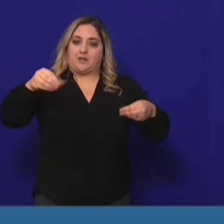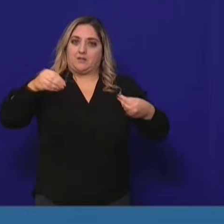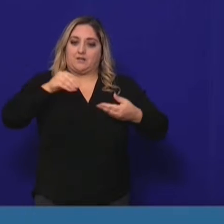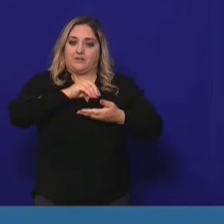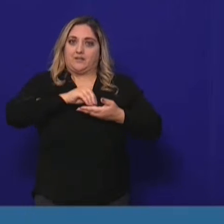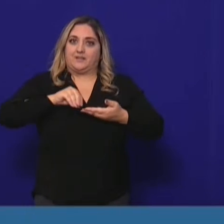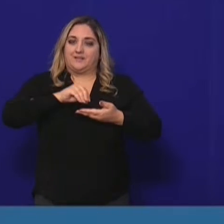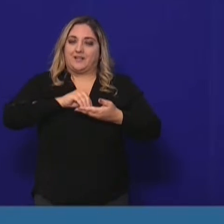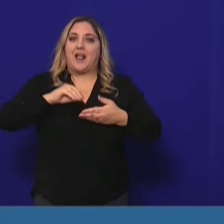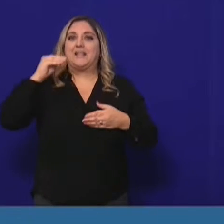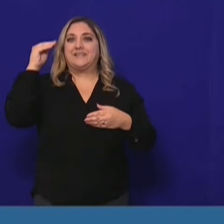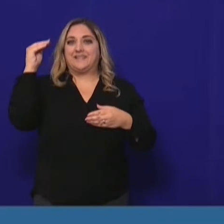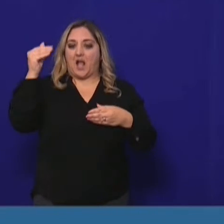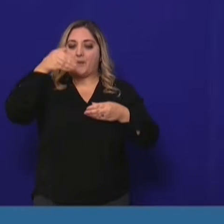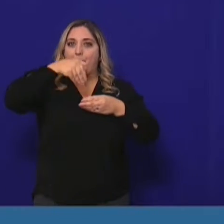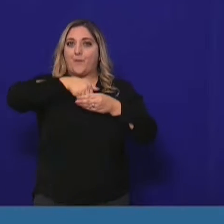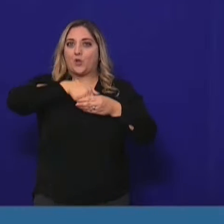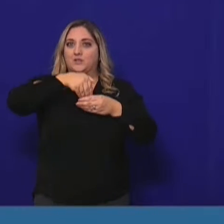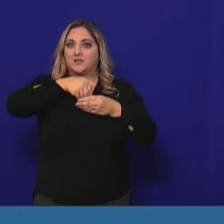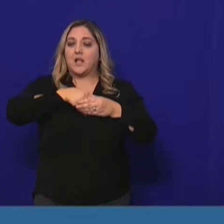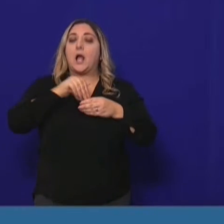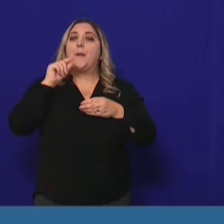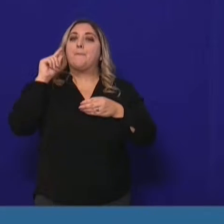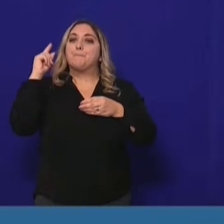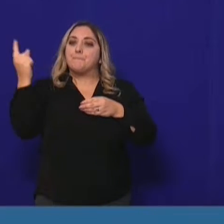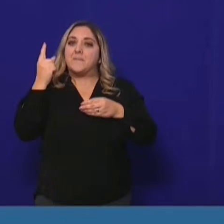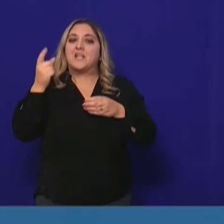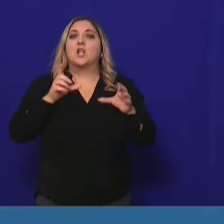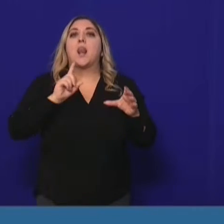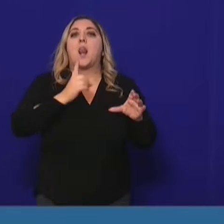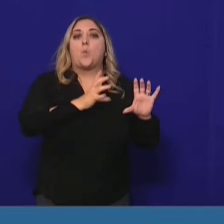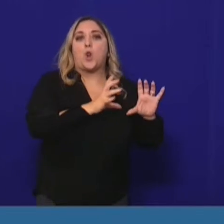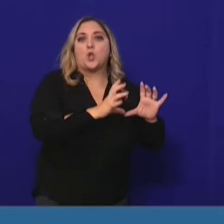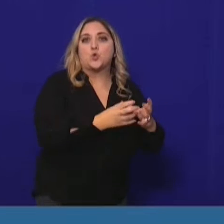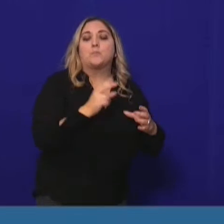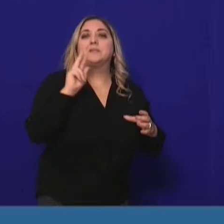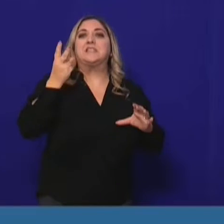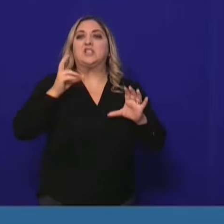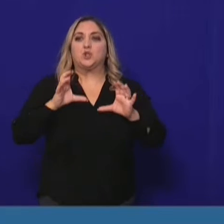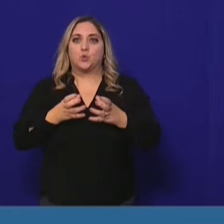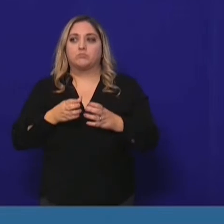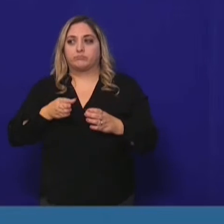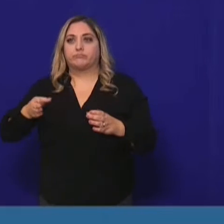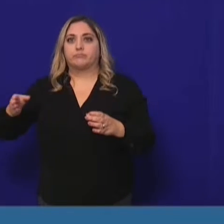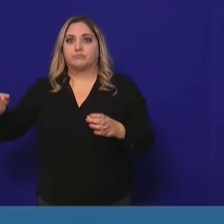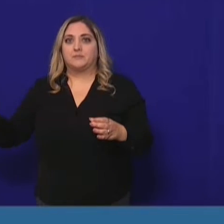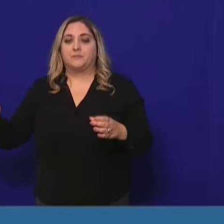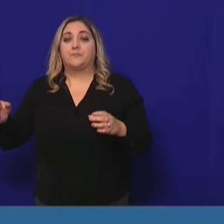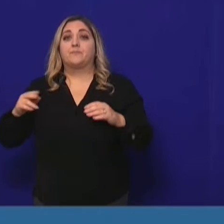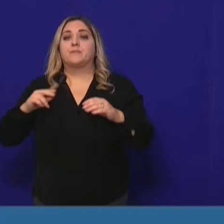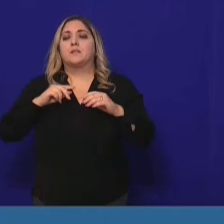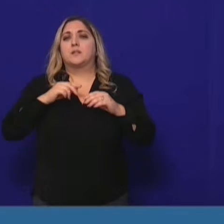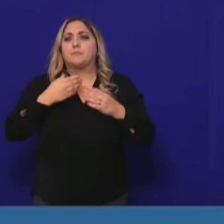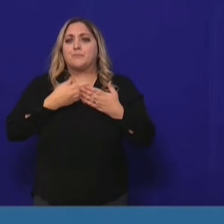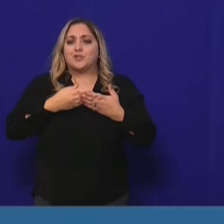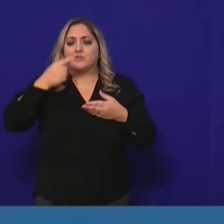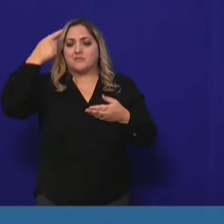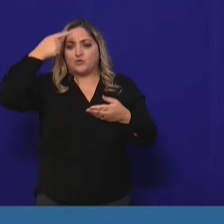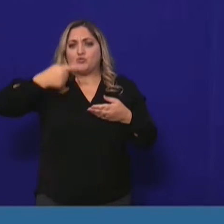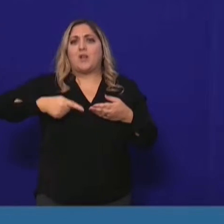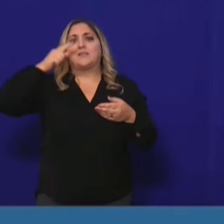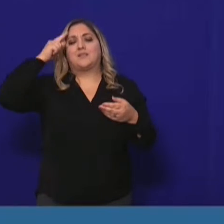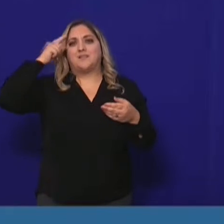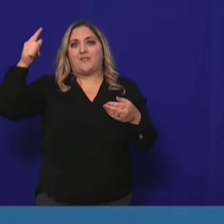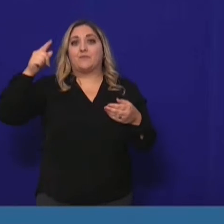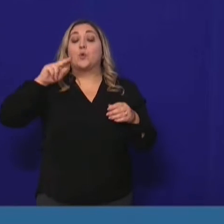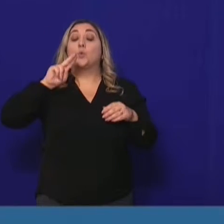ittra id-dar dawk li jkunu eligibbli eventwalment biex intuhom id-data tal-appuntament, però wkoll ħajkollhom helpline fejn